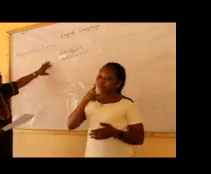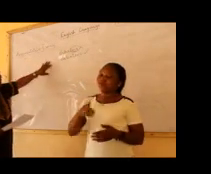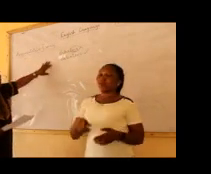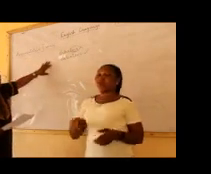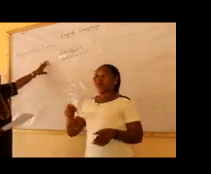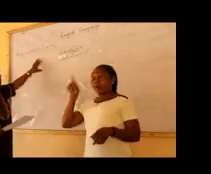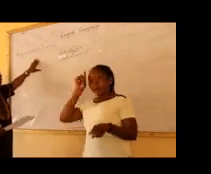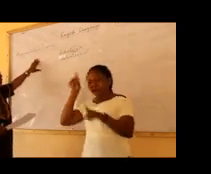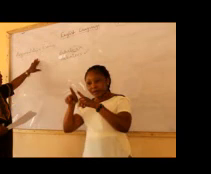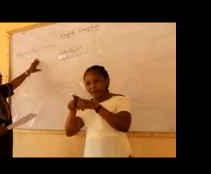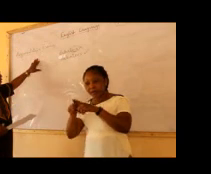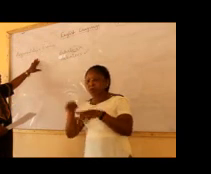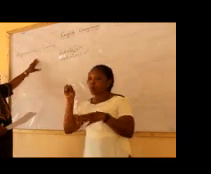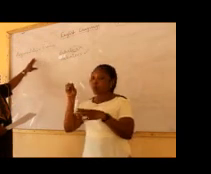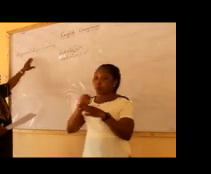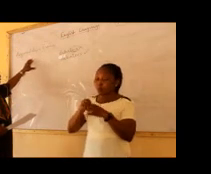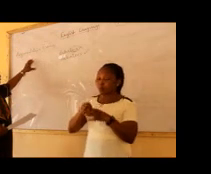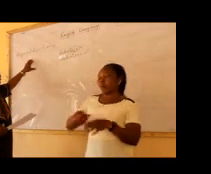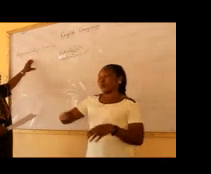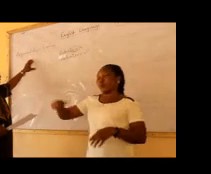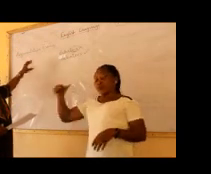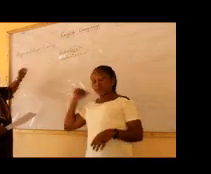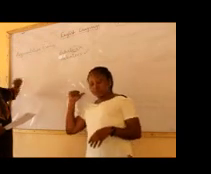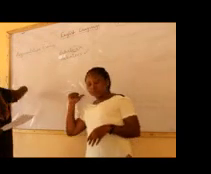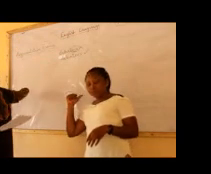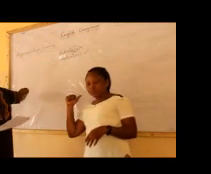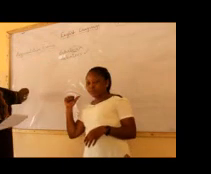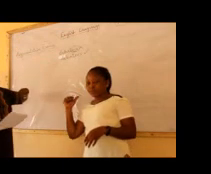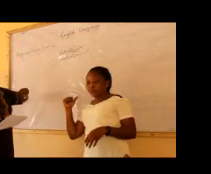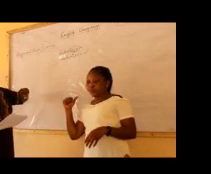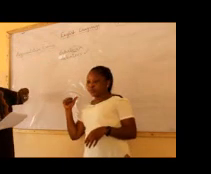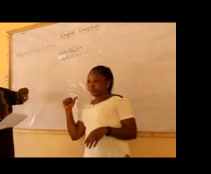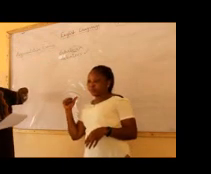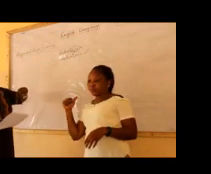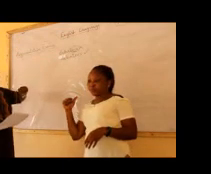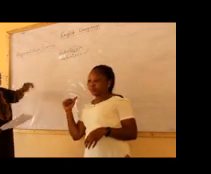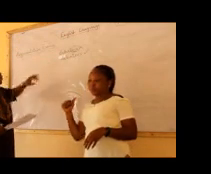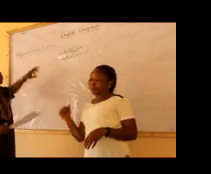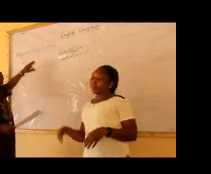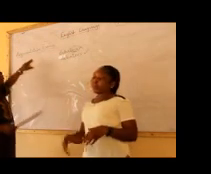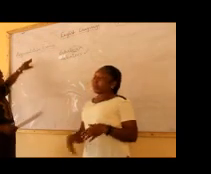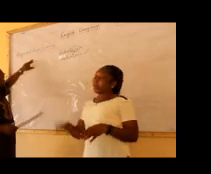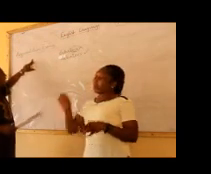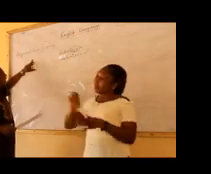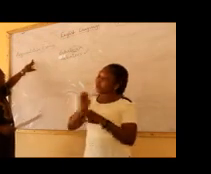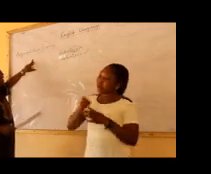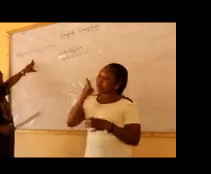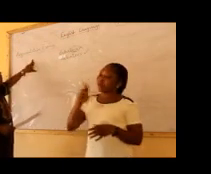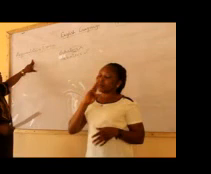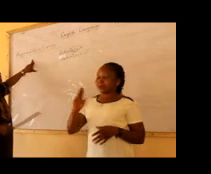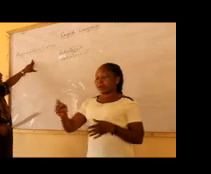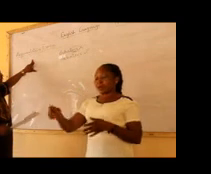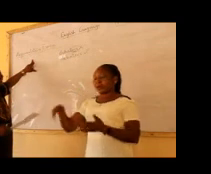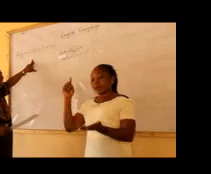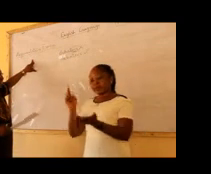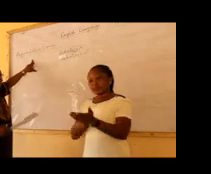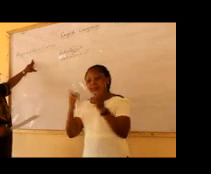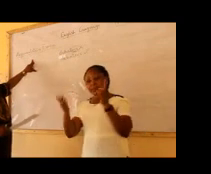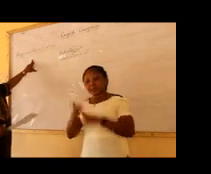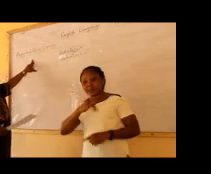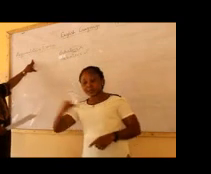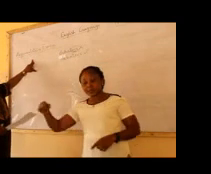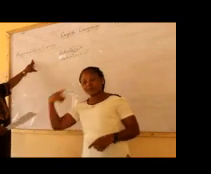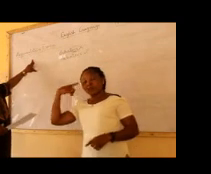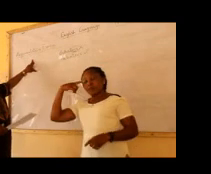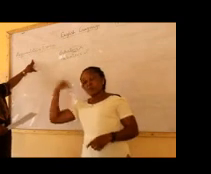for or you are debating against. And you will make it very